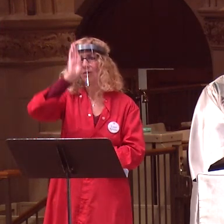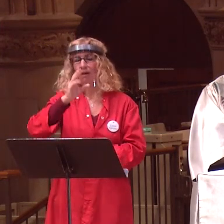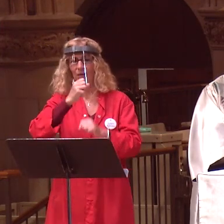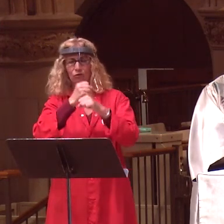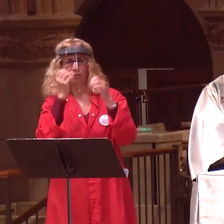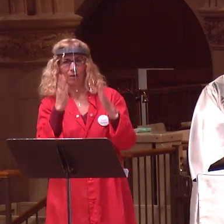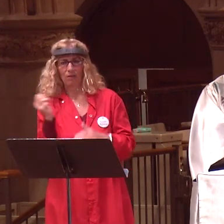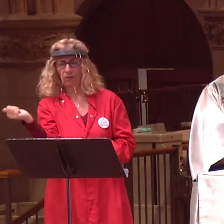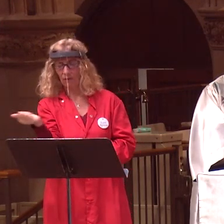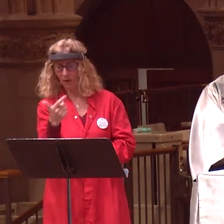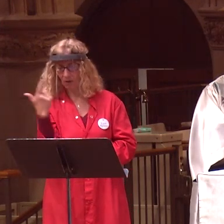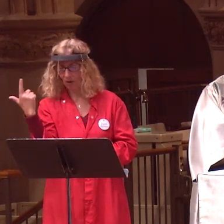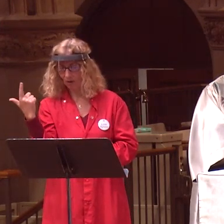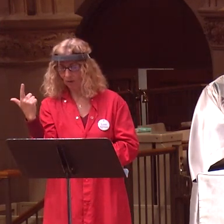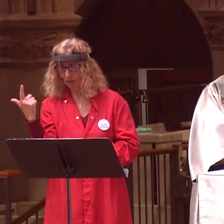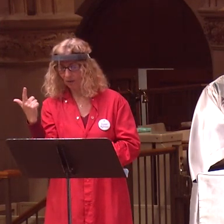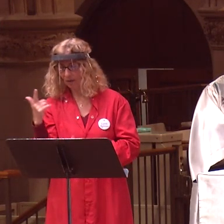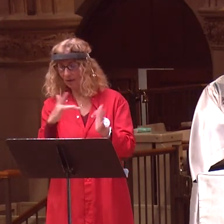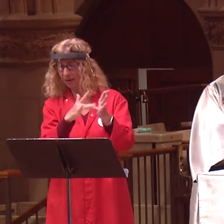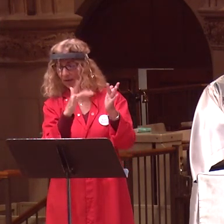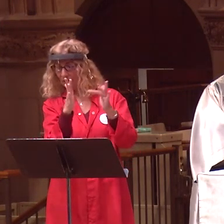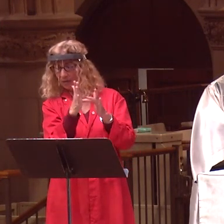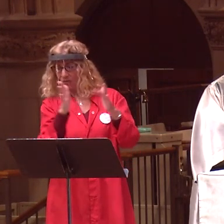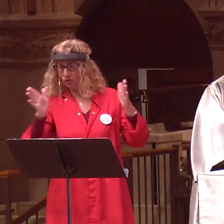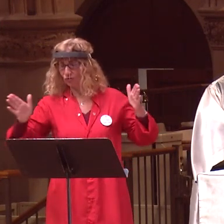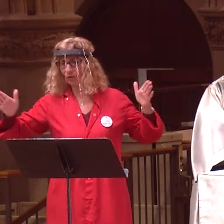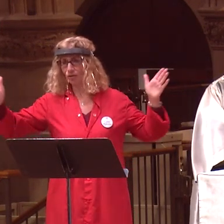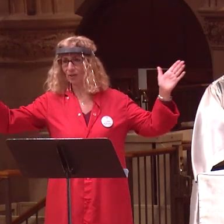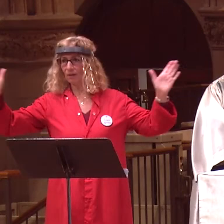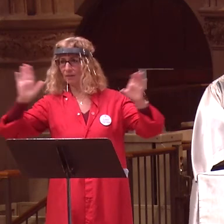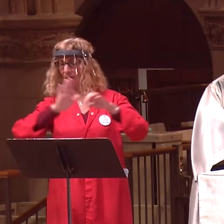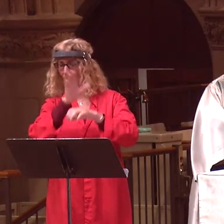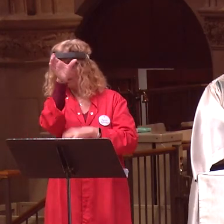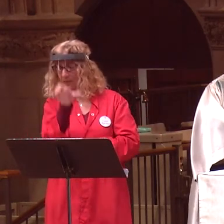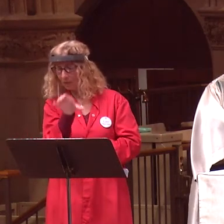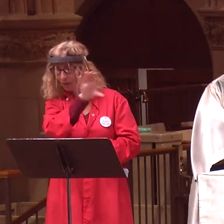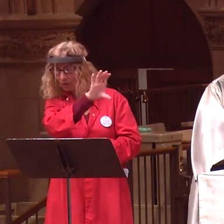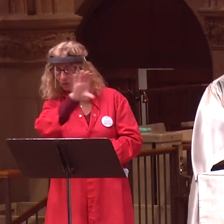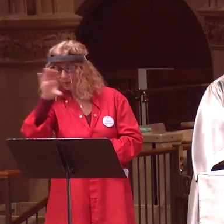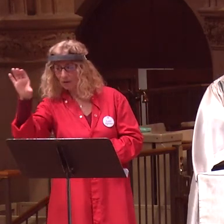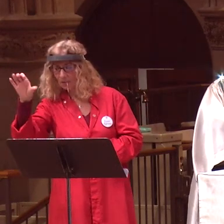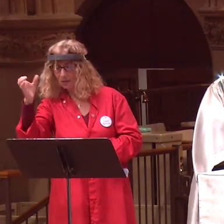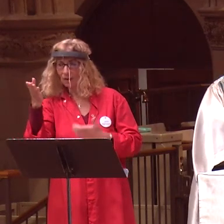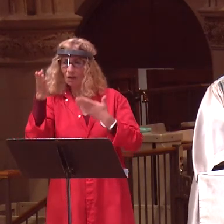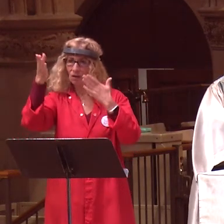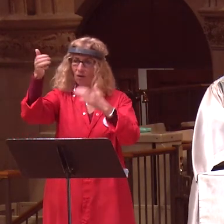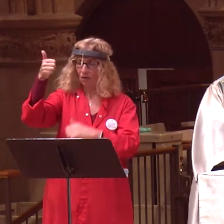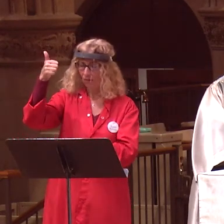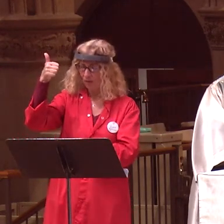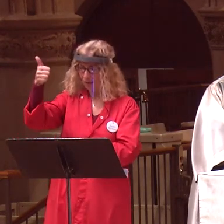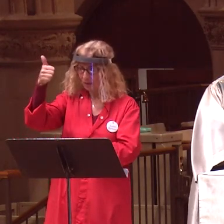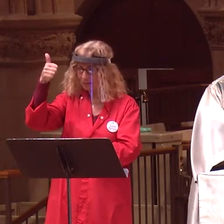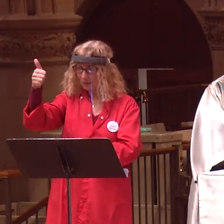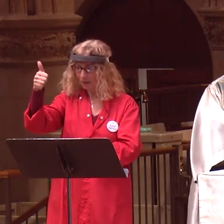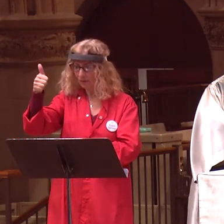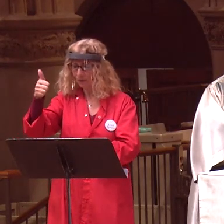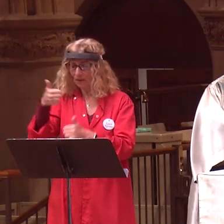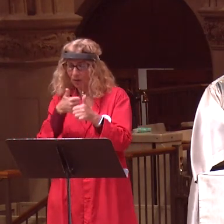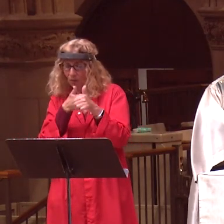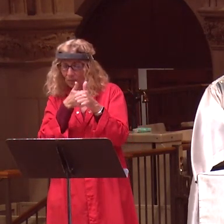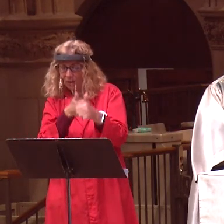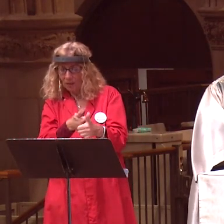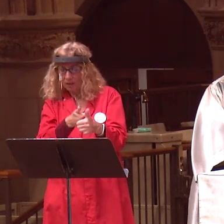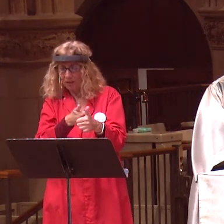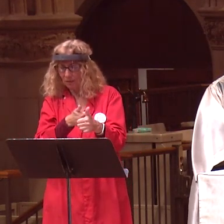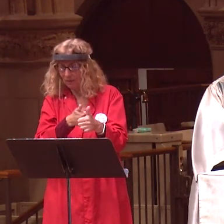all. Jesús extendió sus brazos sobre la cruz y se ofreció en obediencia